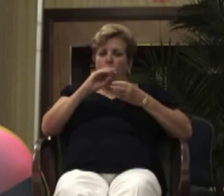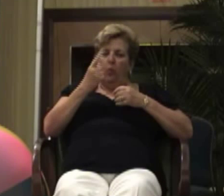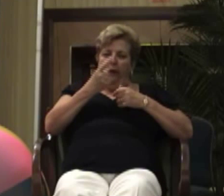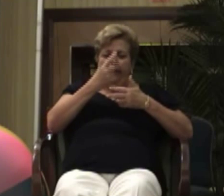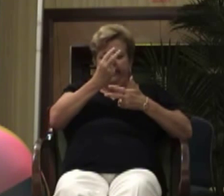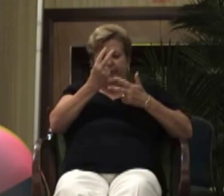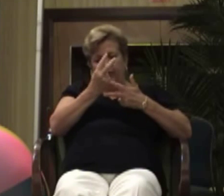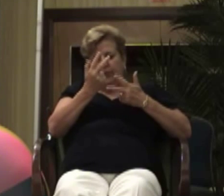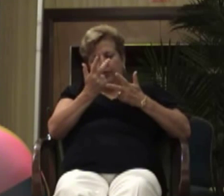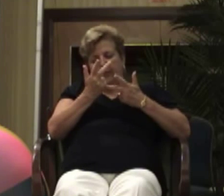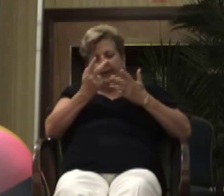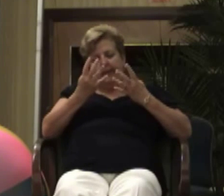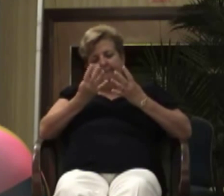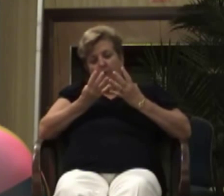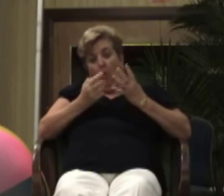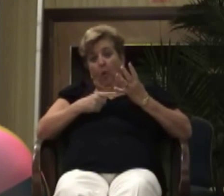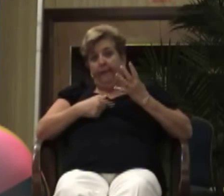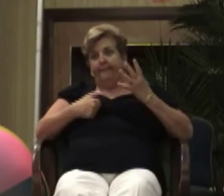honey, it's time for you to get your bath." And I looked at that water,